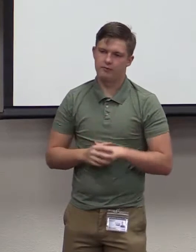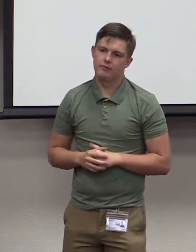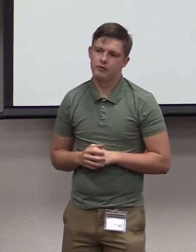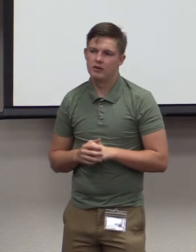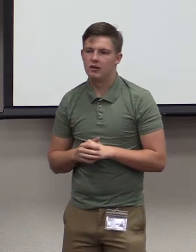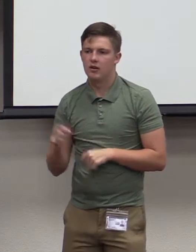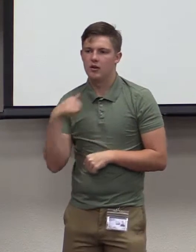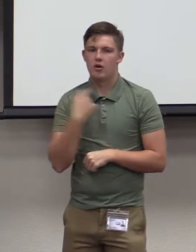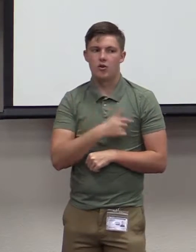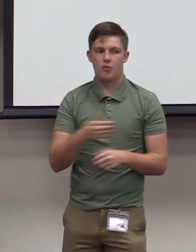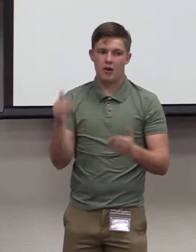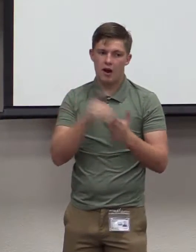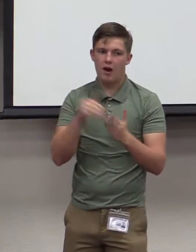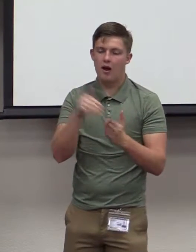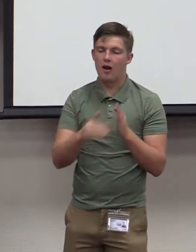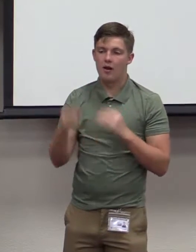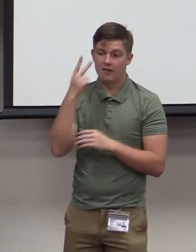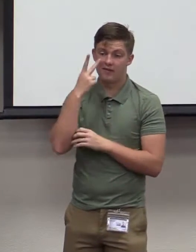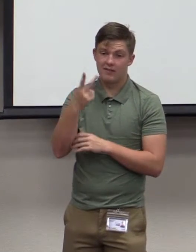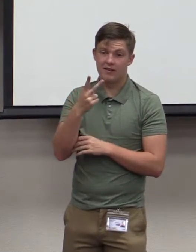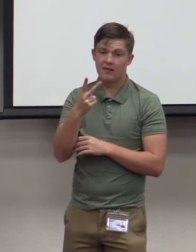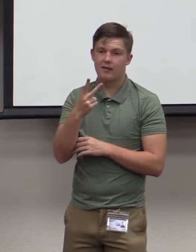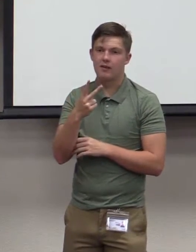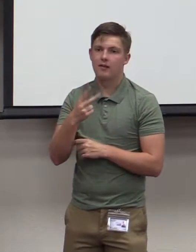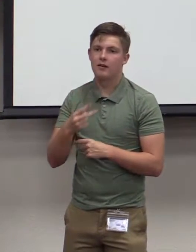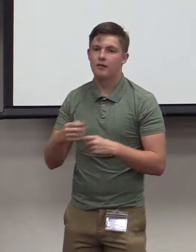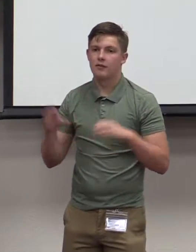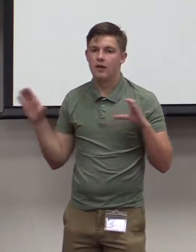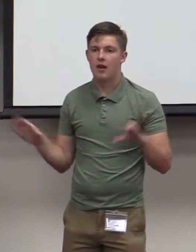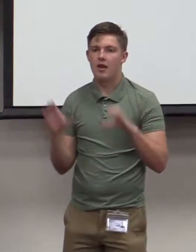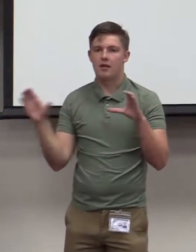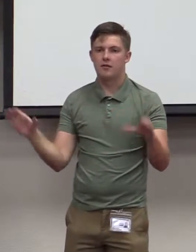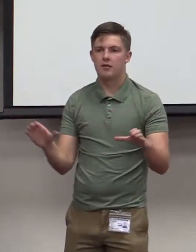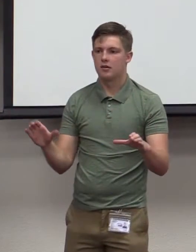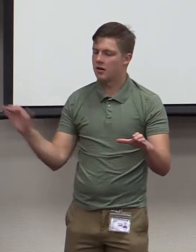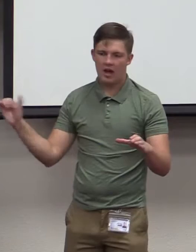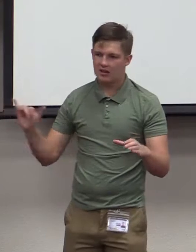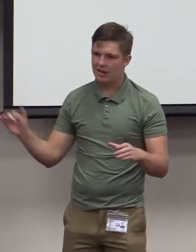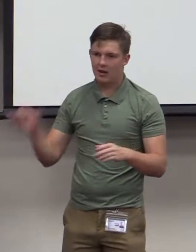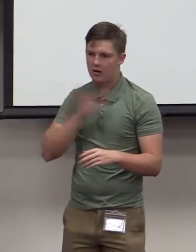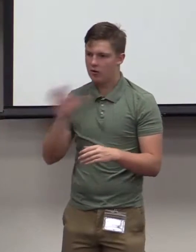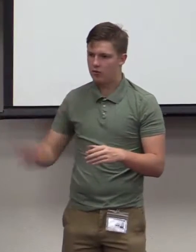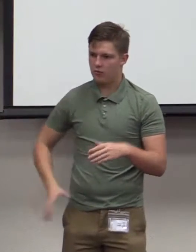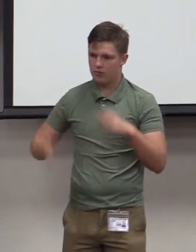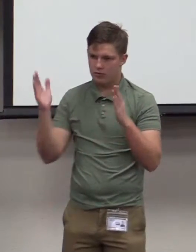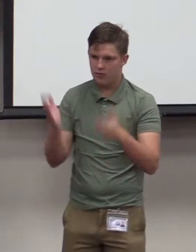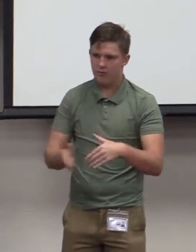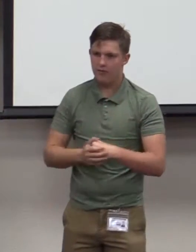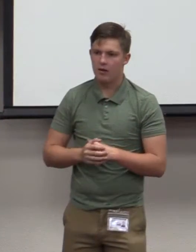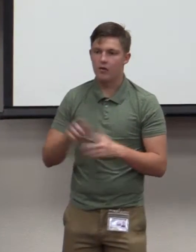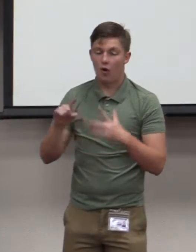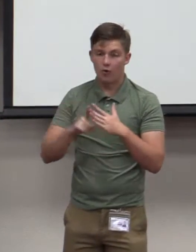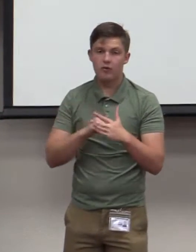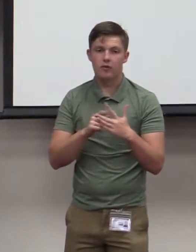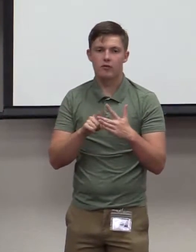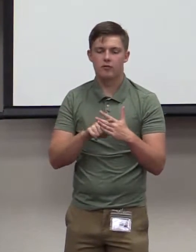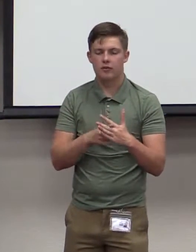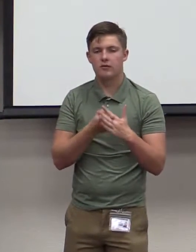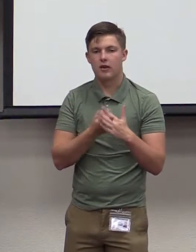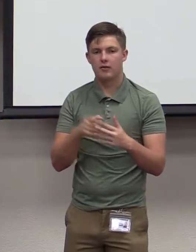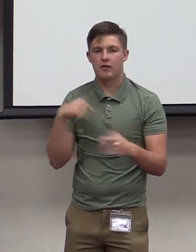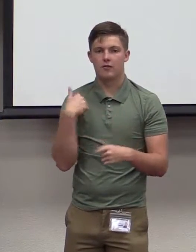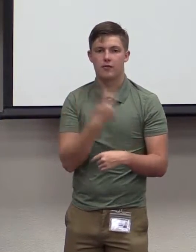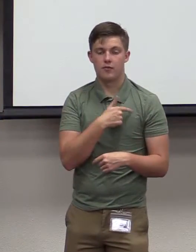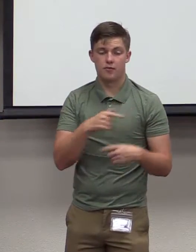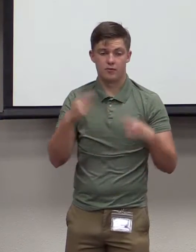So we often see conduct unbecoming of a Christian. But it starts out, and when we look at quarreling, it